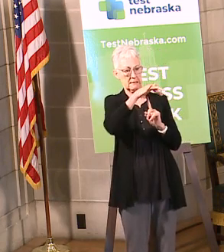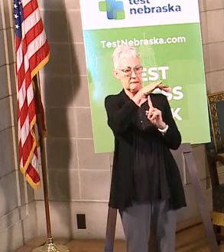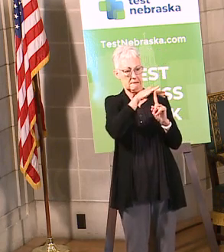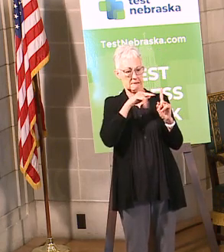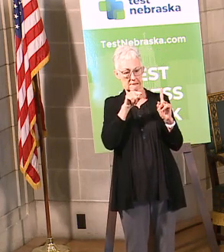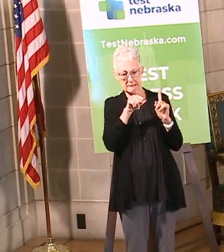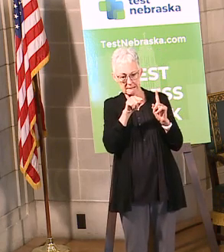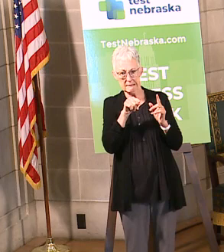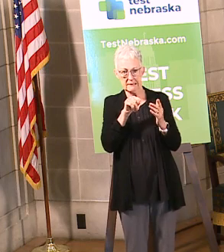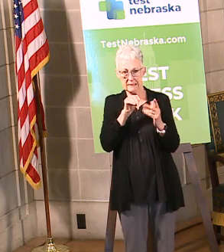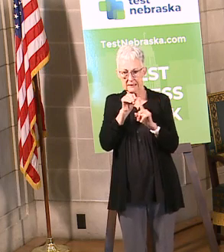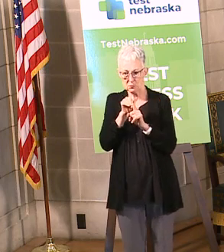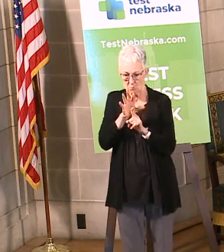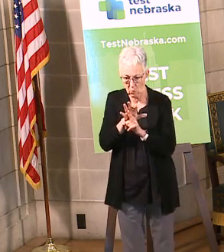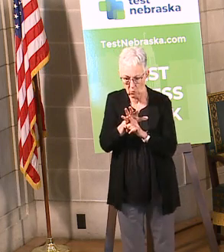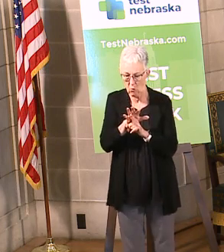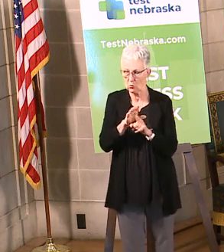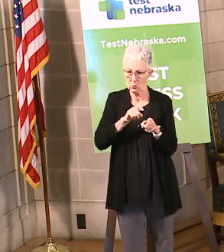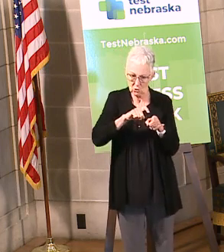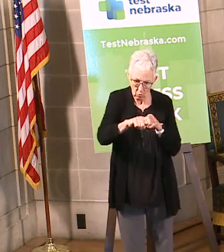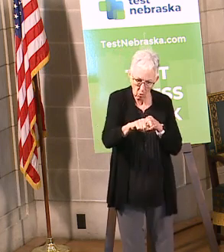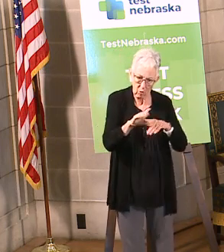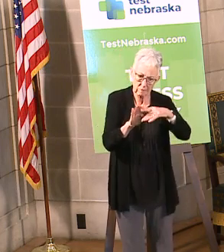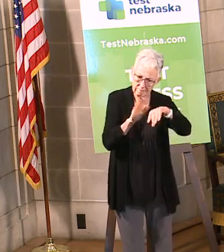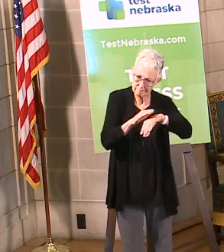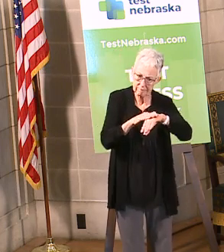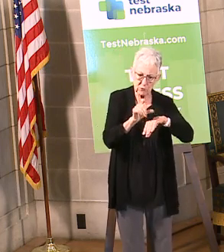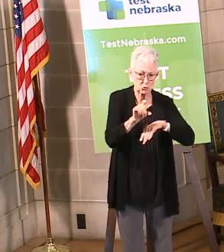by and large, Nebraskans do the right thing and they have been doing it.